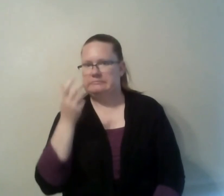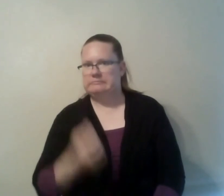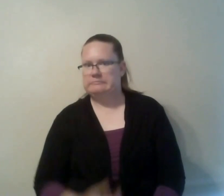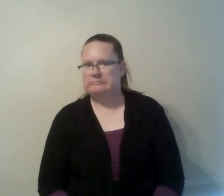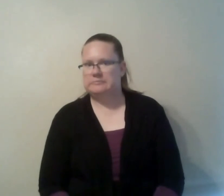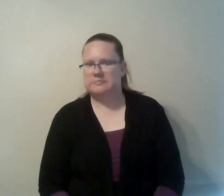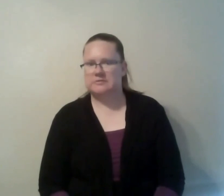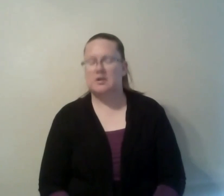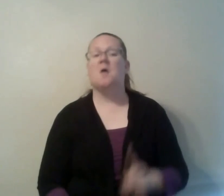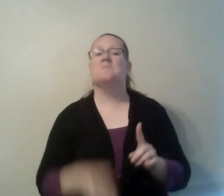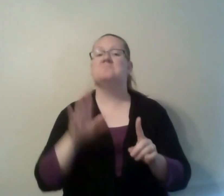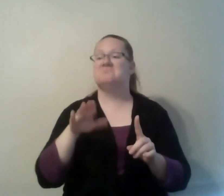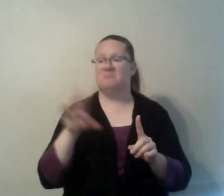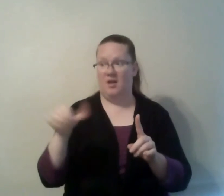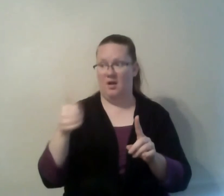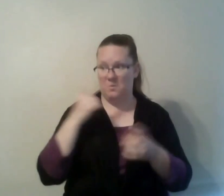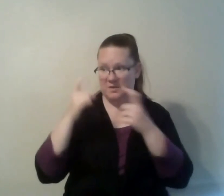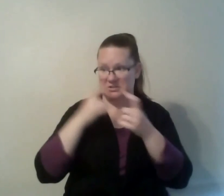Good. Any other questions